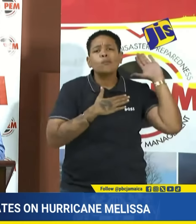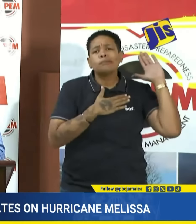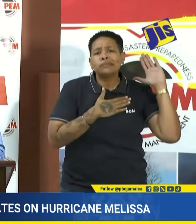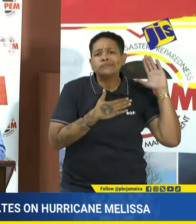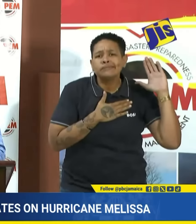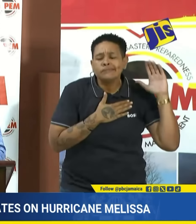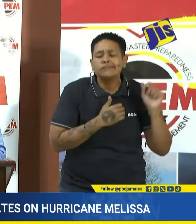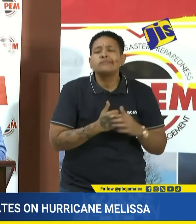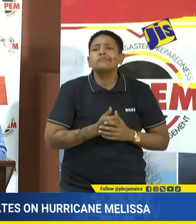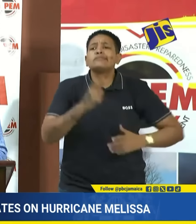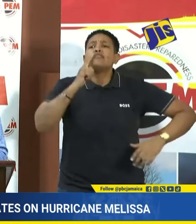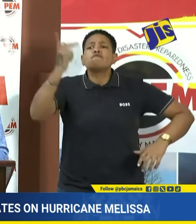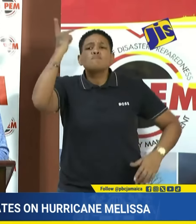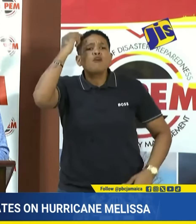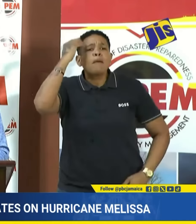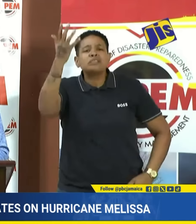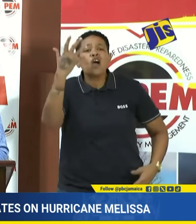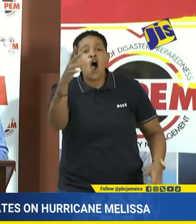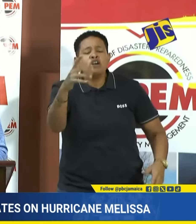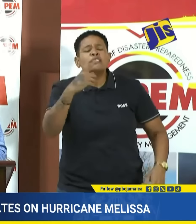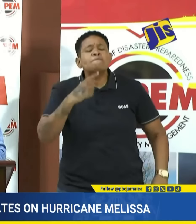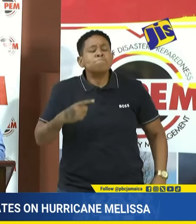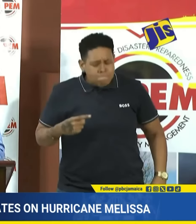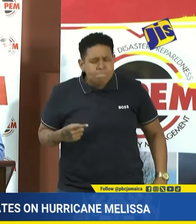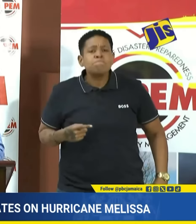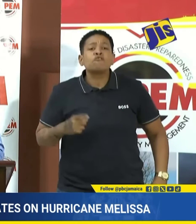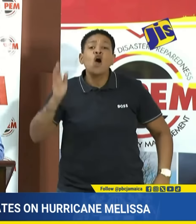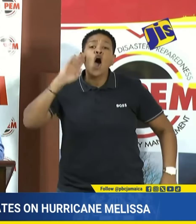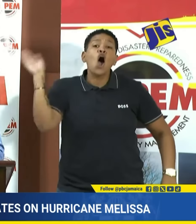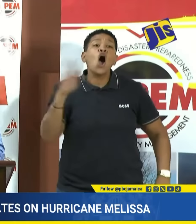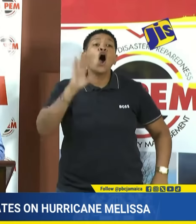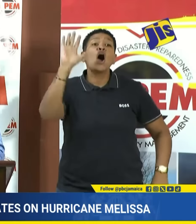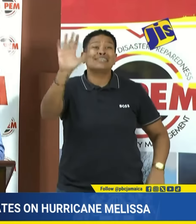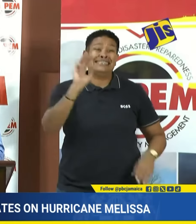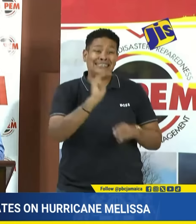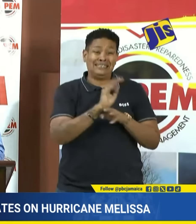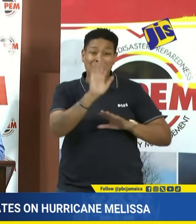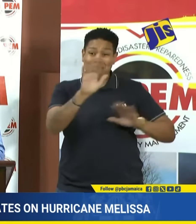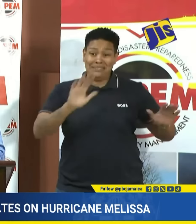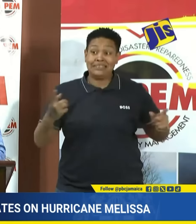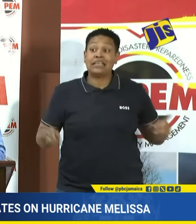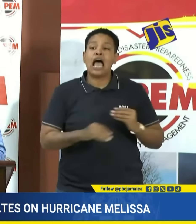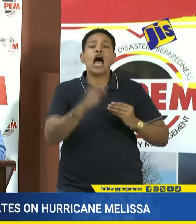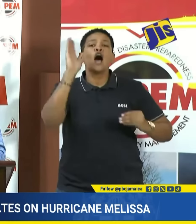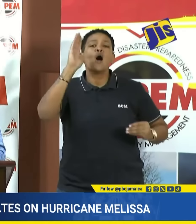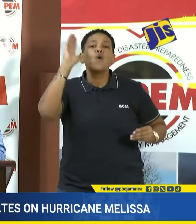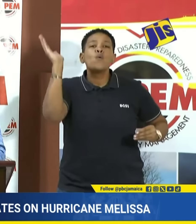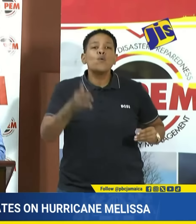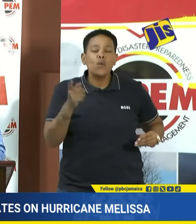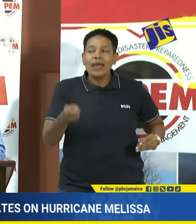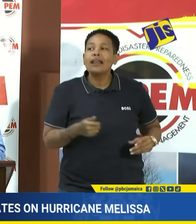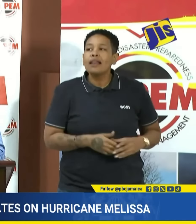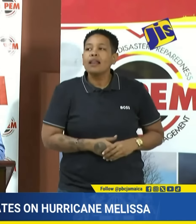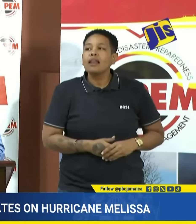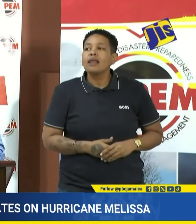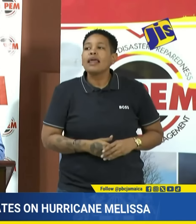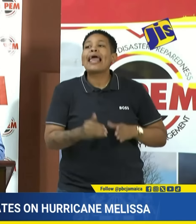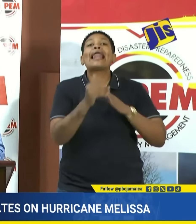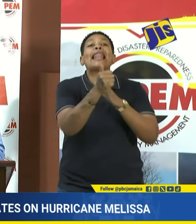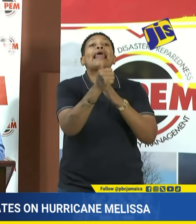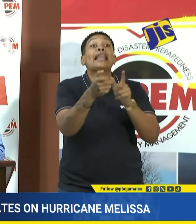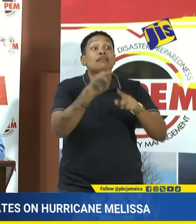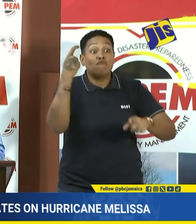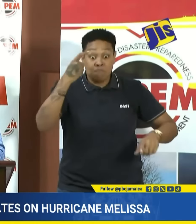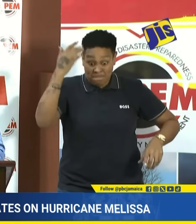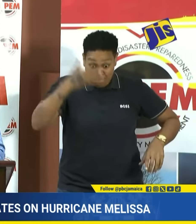commitment of the Prime Minister already, that all his line ministers will be leading from